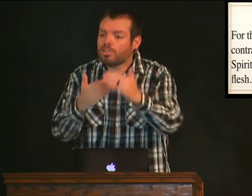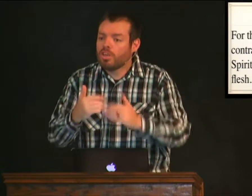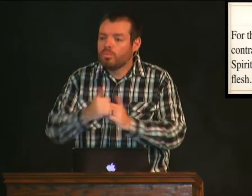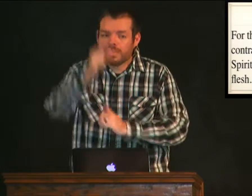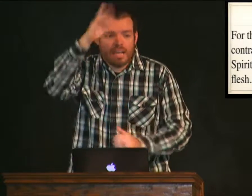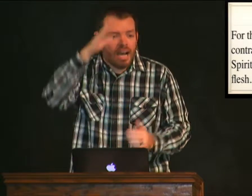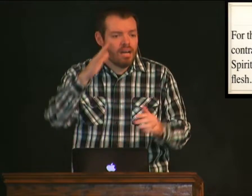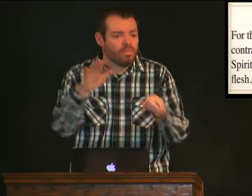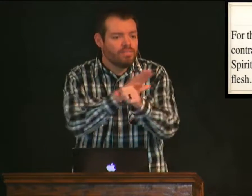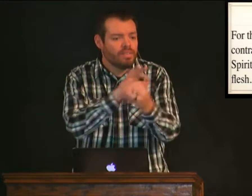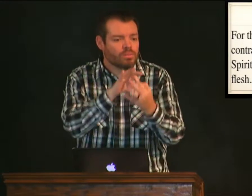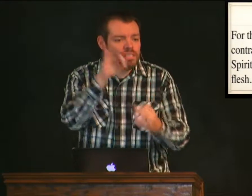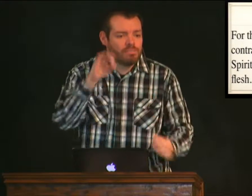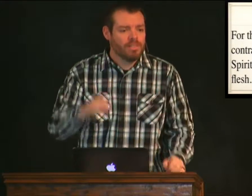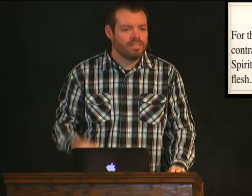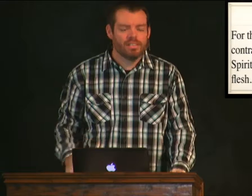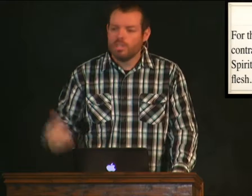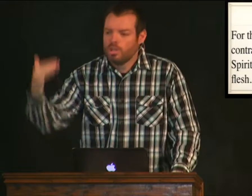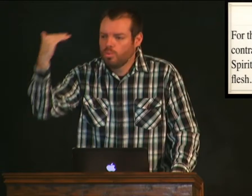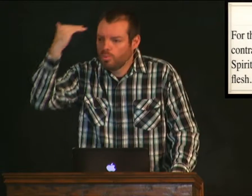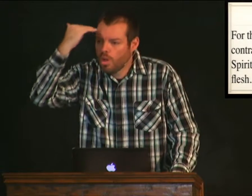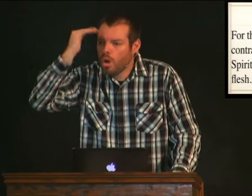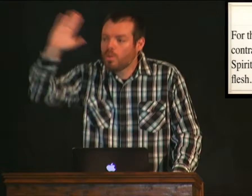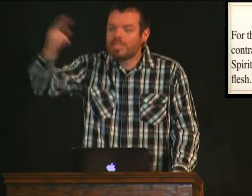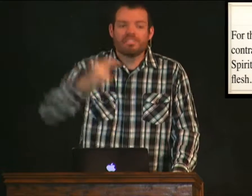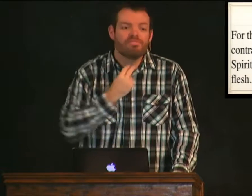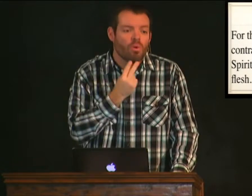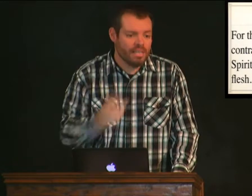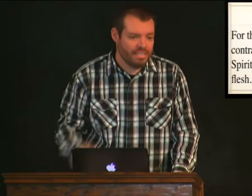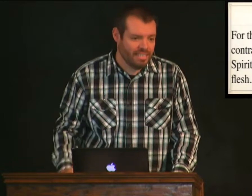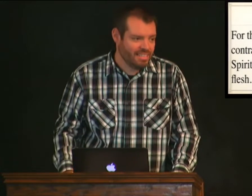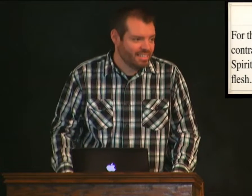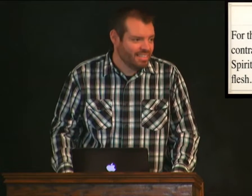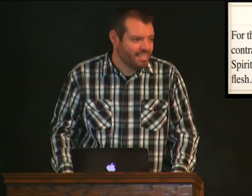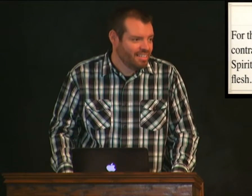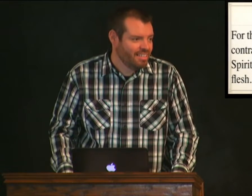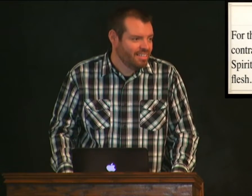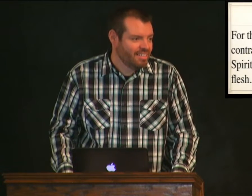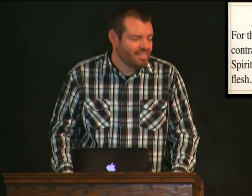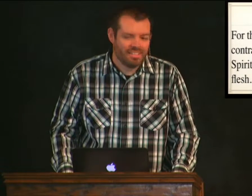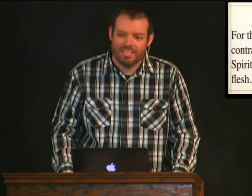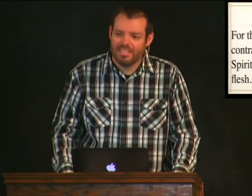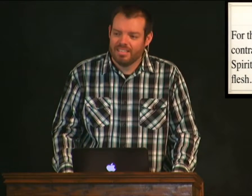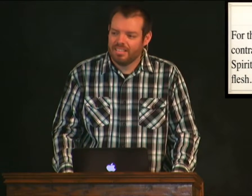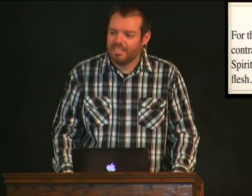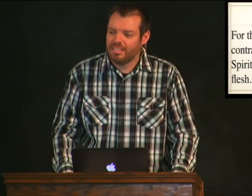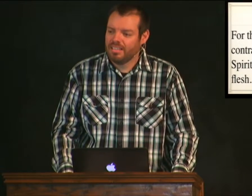The closer you are with God, when you feel the Spirit, you know His voice.